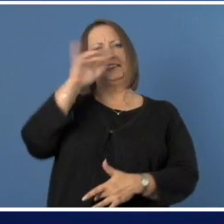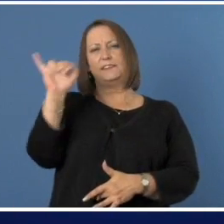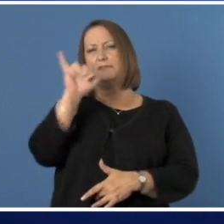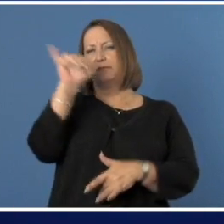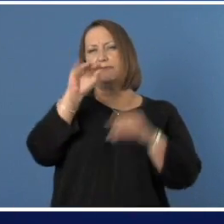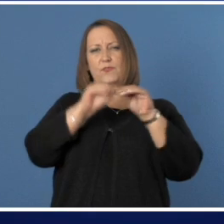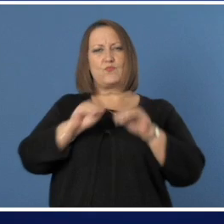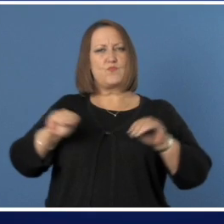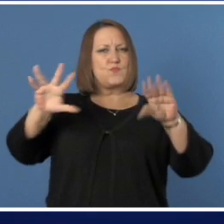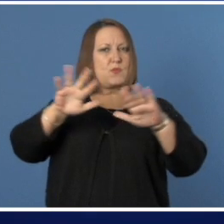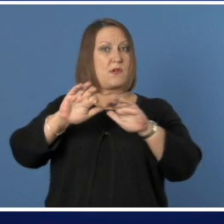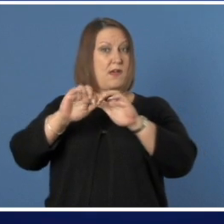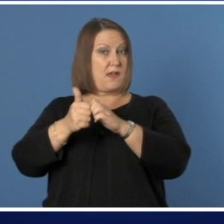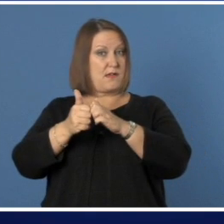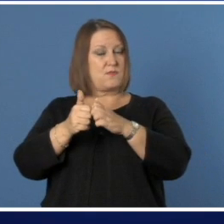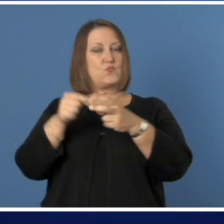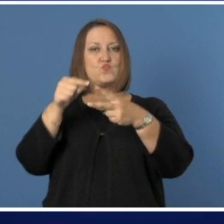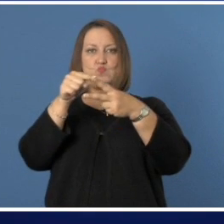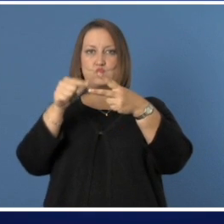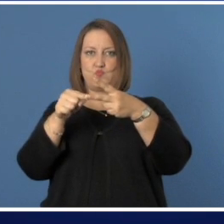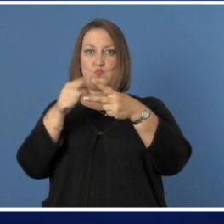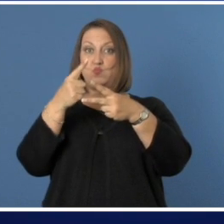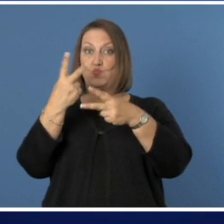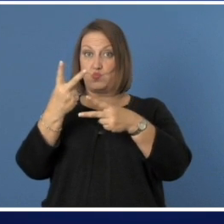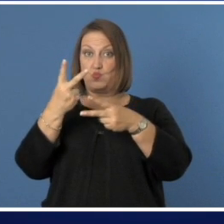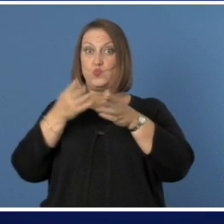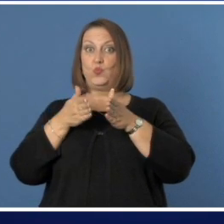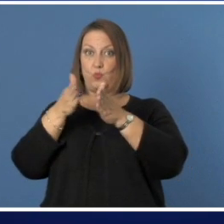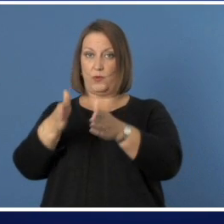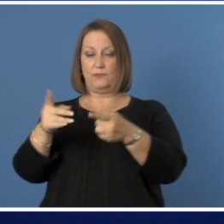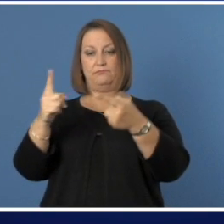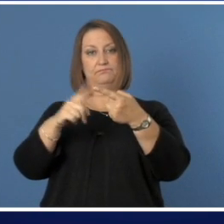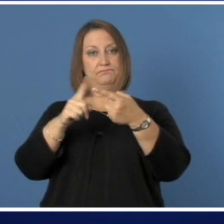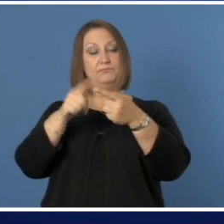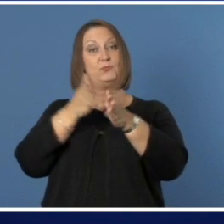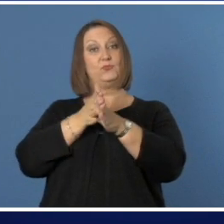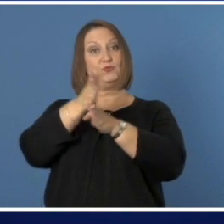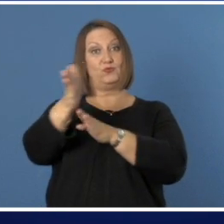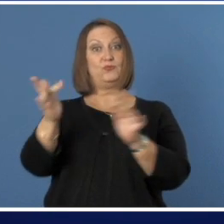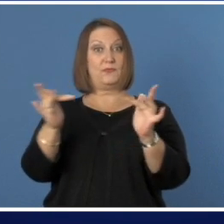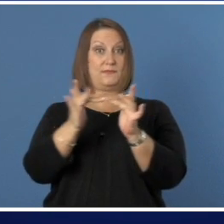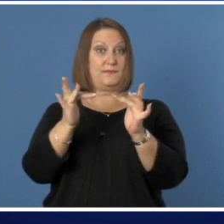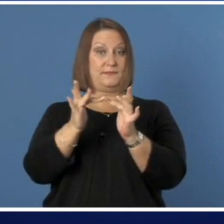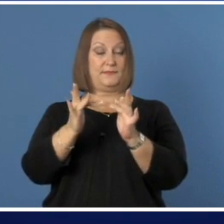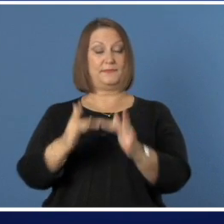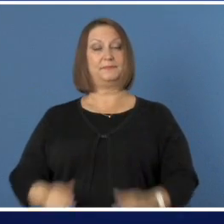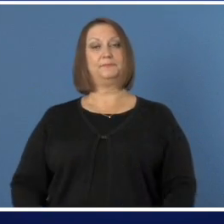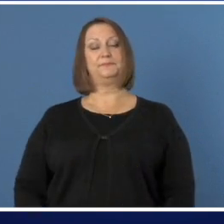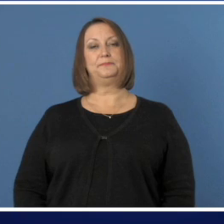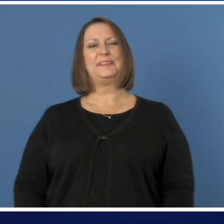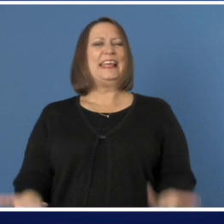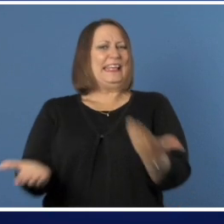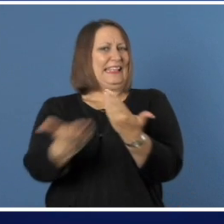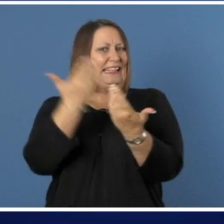Infectious diseases spread through two types of contact. Direct contact contact